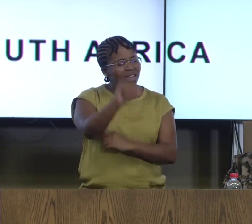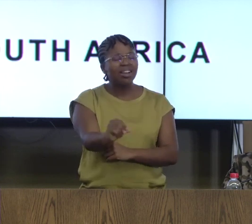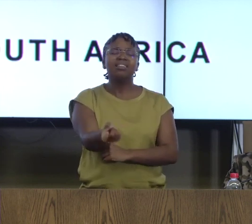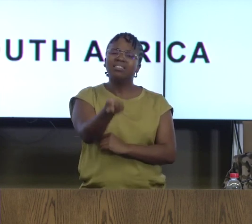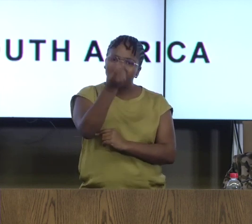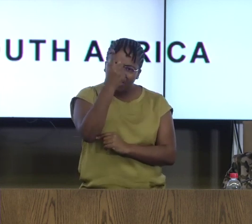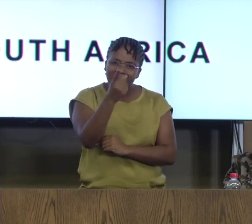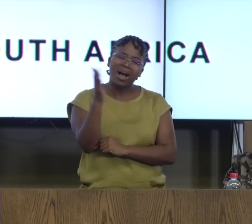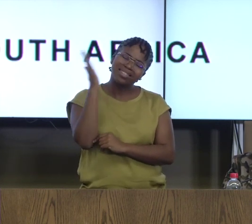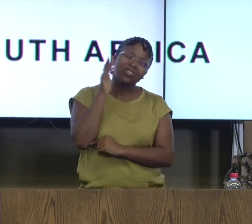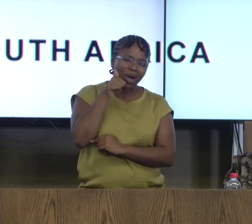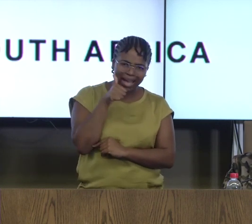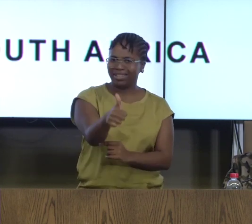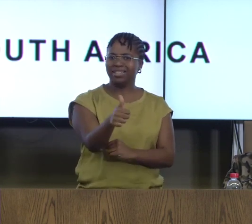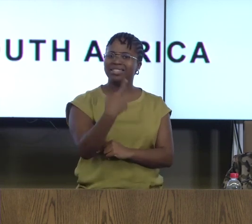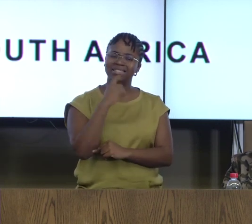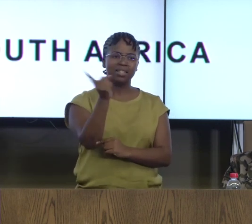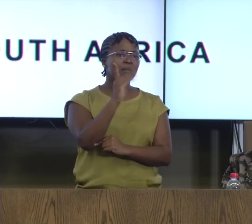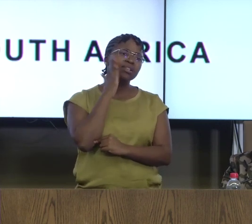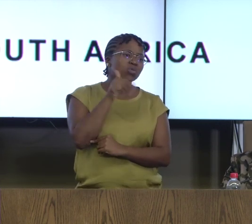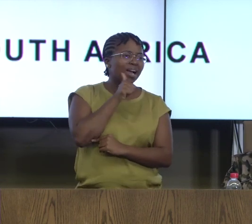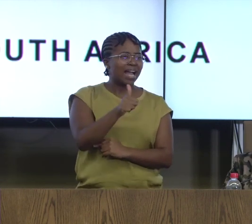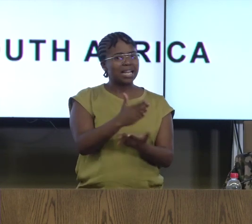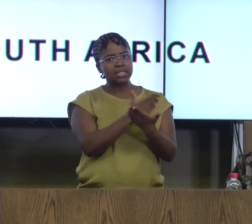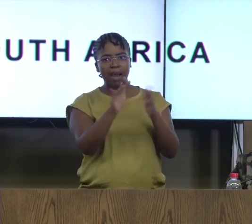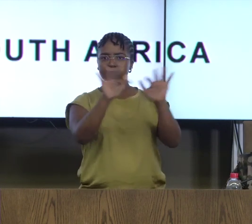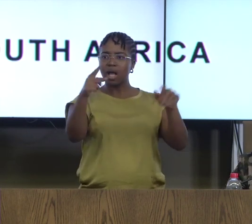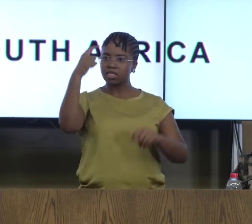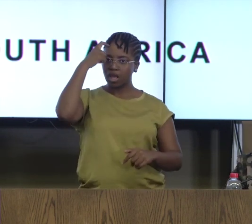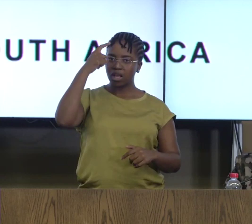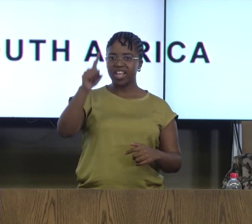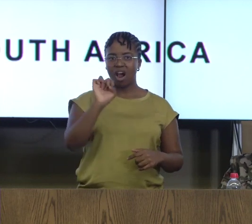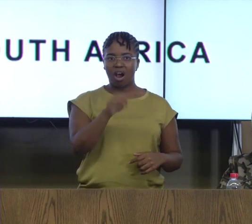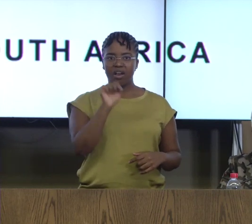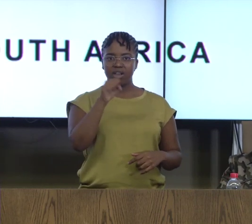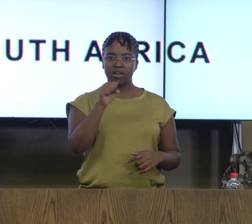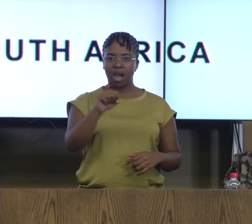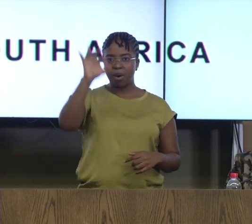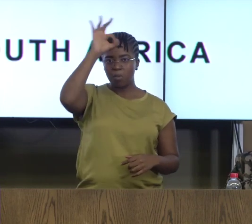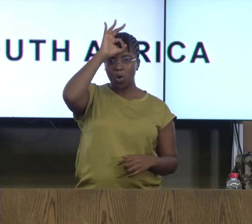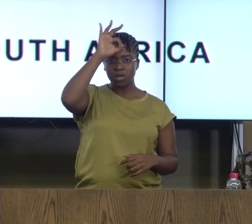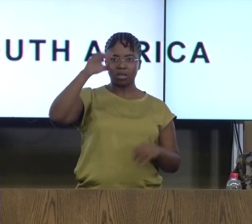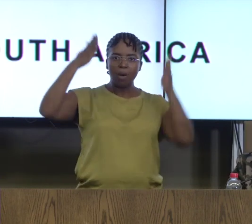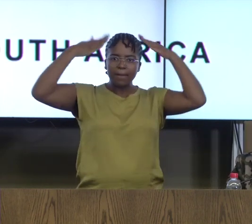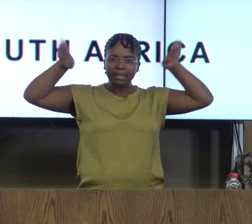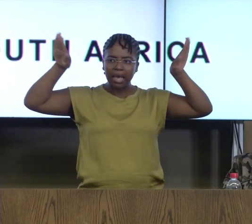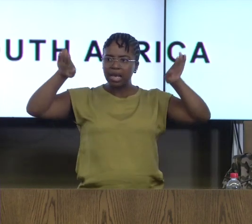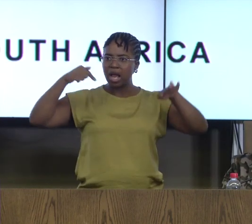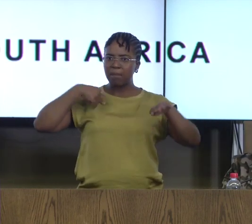imajority yabo bayasizwa ukuthi sithini. Kukhona ke just a few laba bazofuna ukuthi amaphoyisa ubheka icele